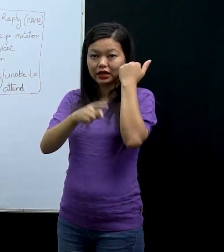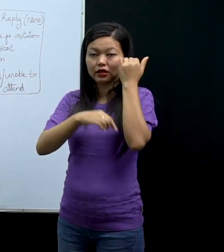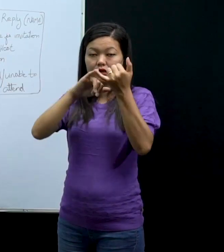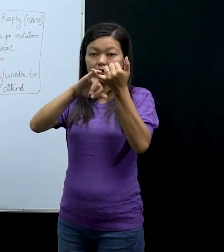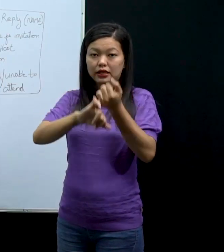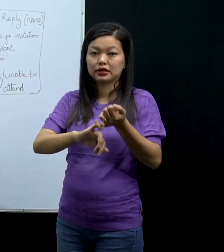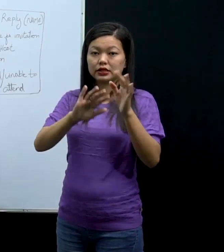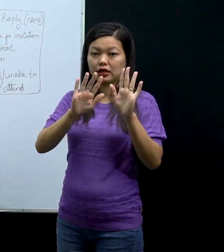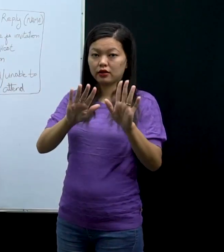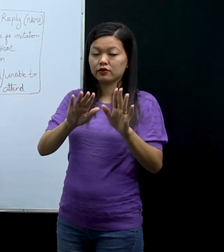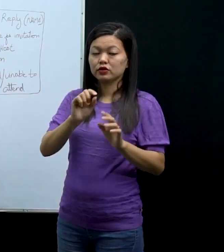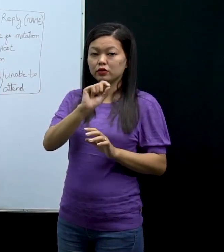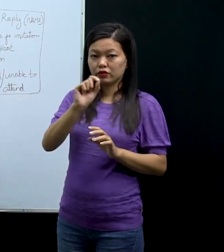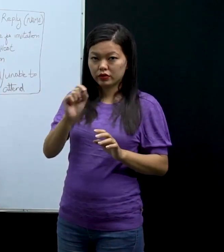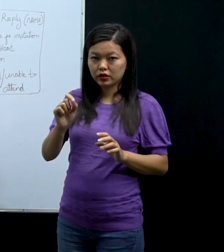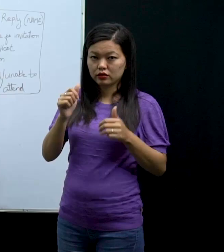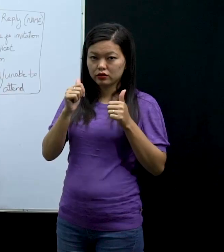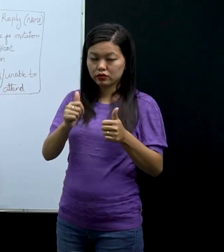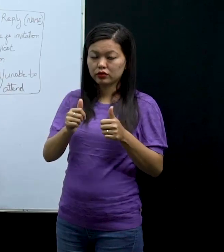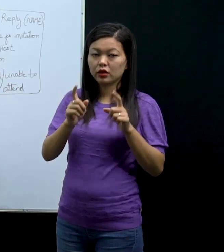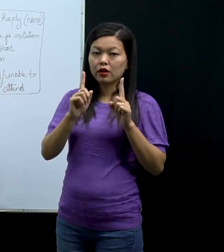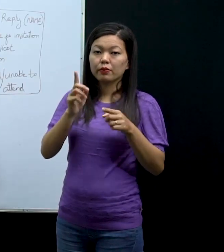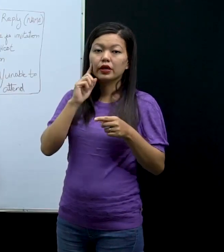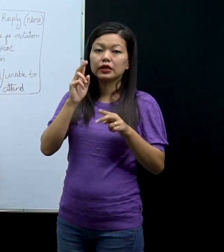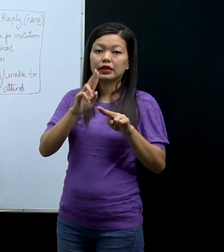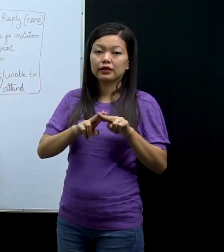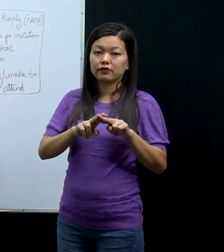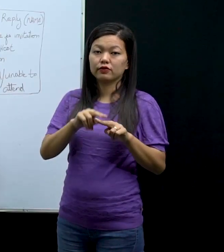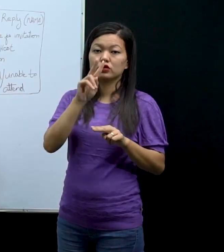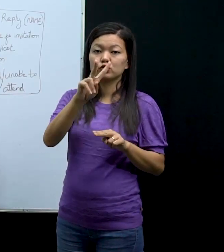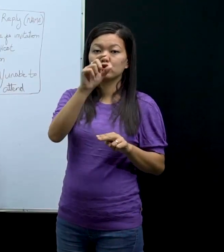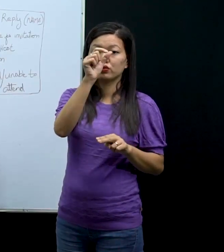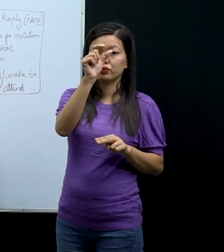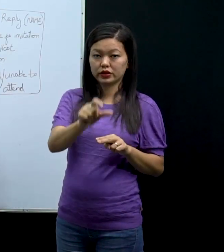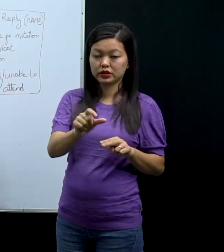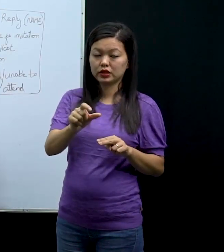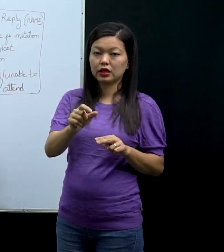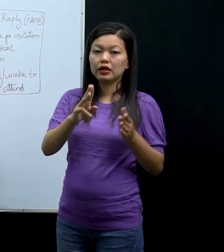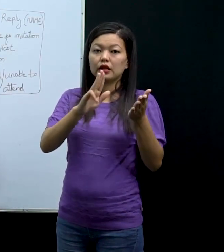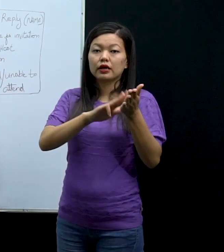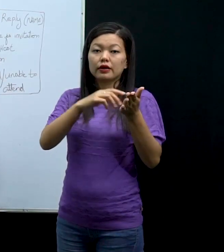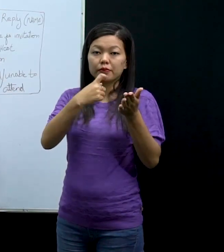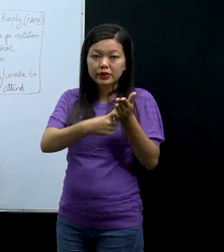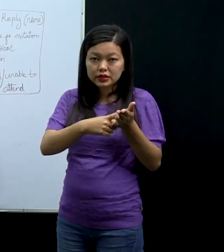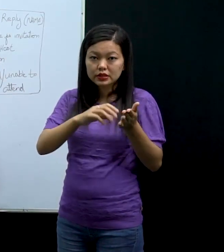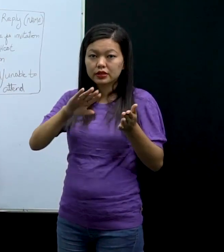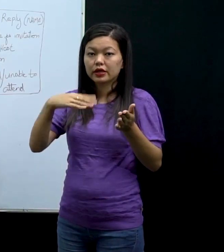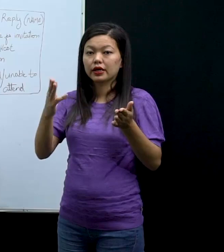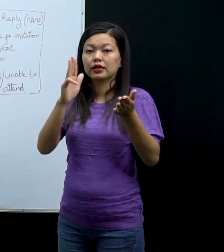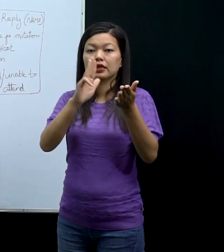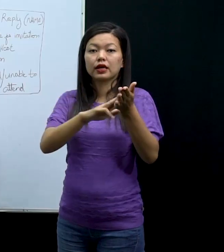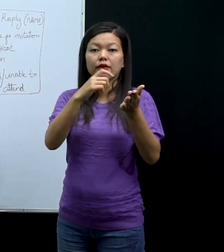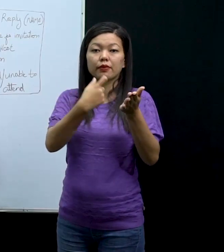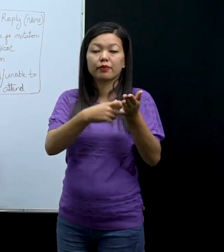requests the pleasure of the company of Mr. Johnson. That is, the invitation is given out to a person